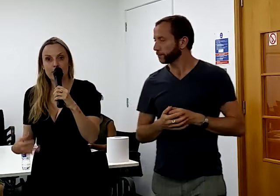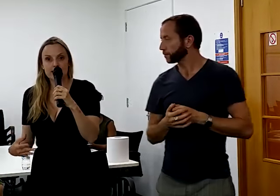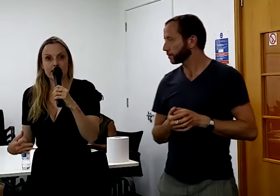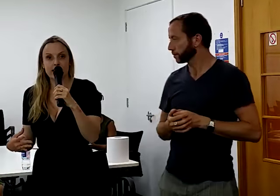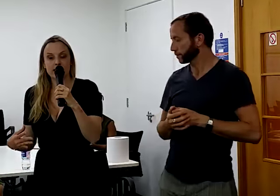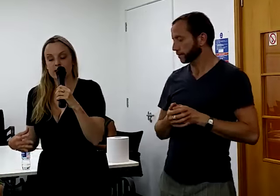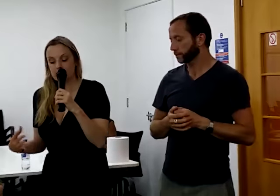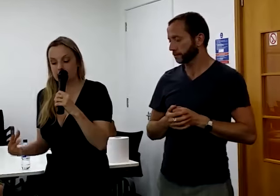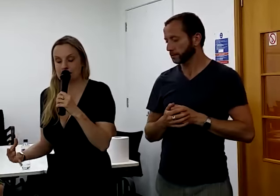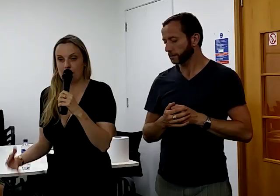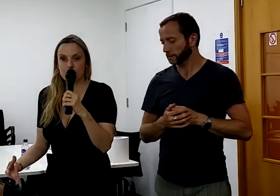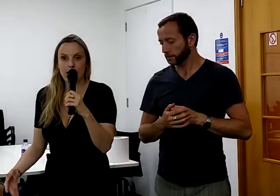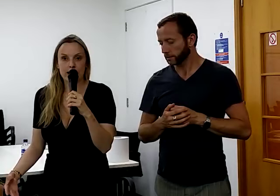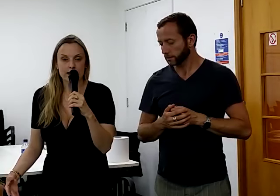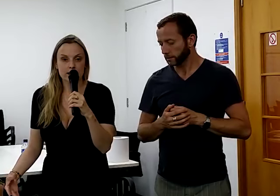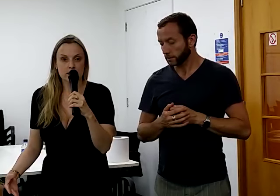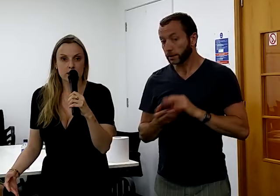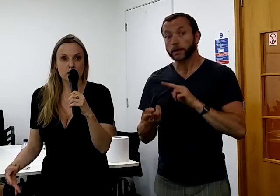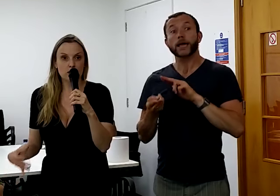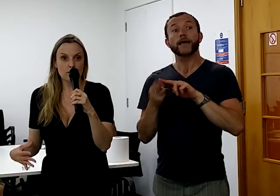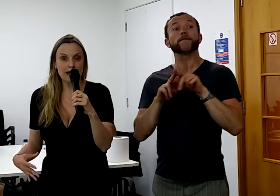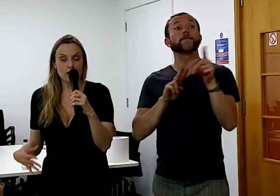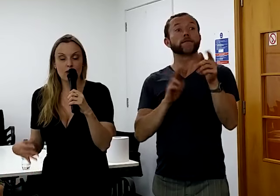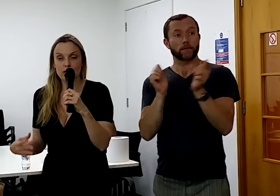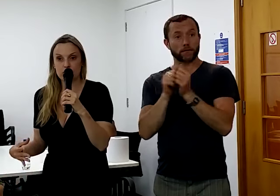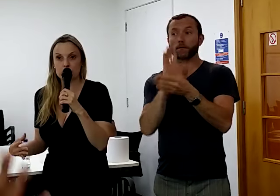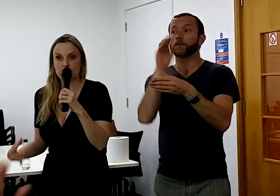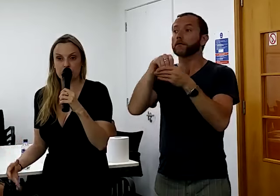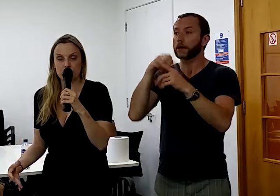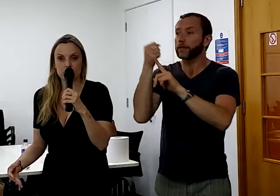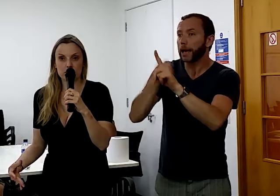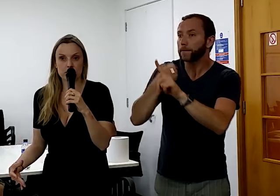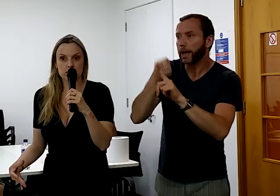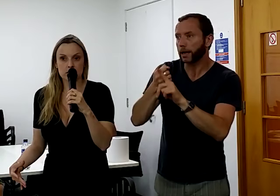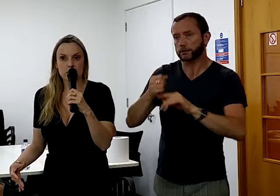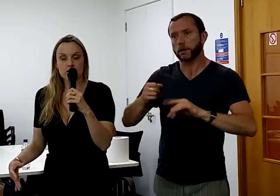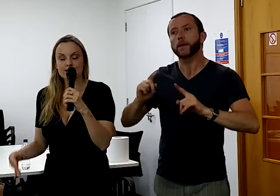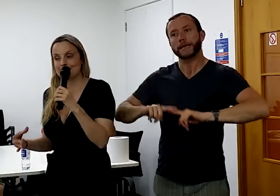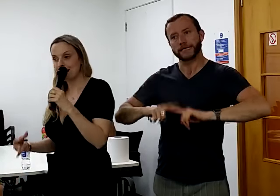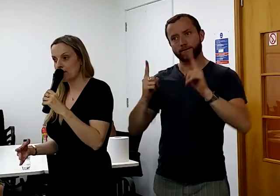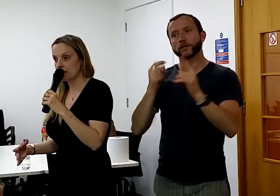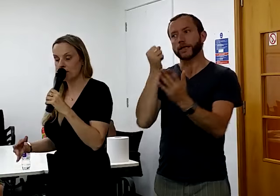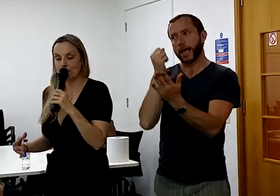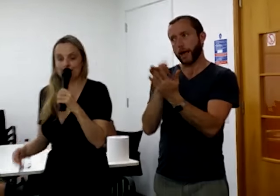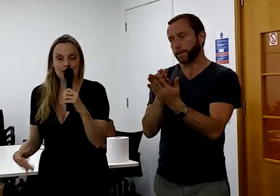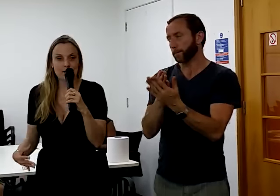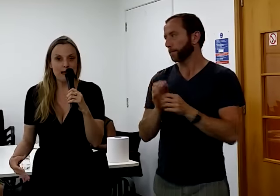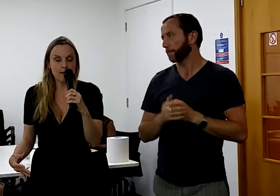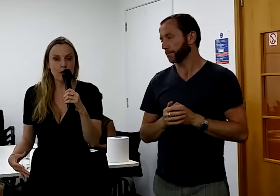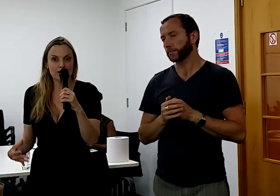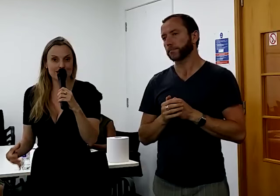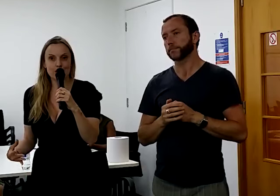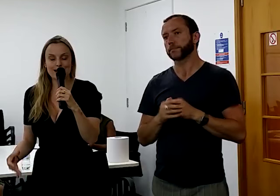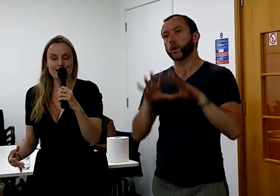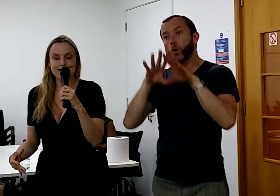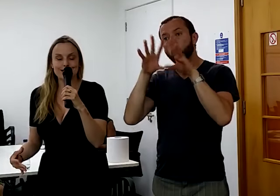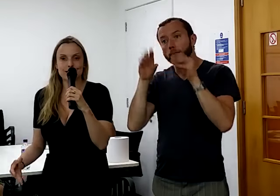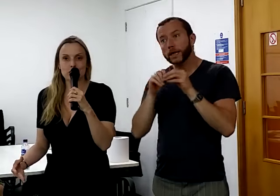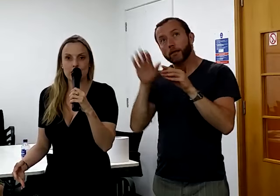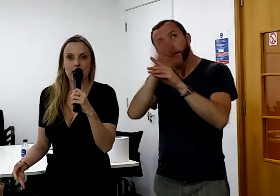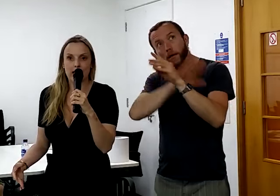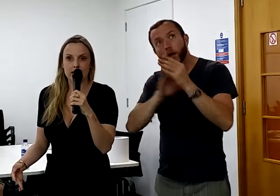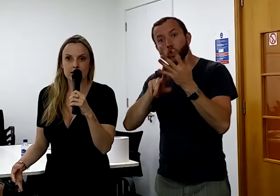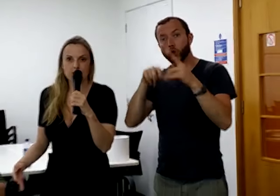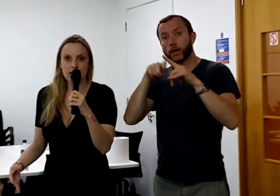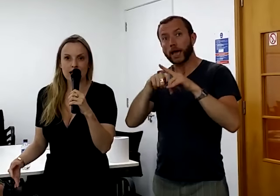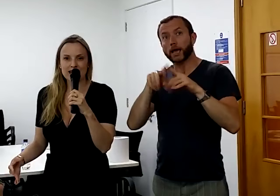By participating in this campaign, you can make a real difference. There's 11 million people with disabilities